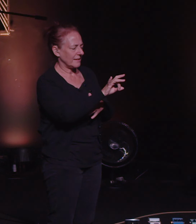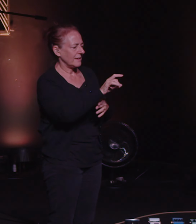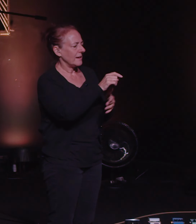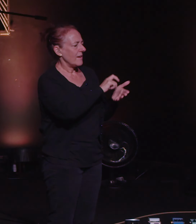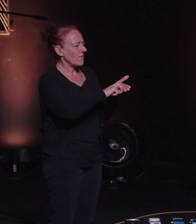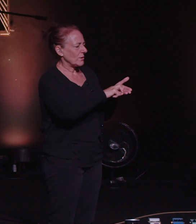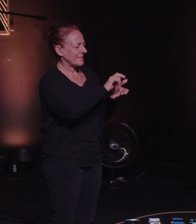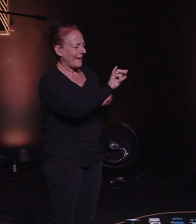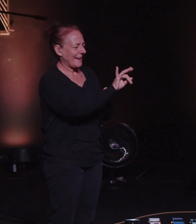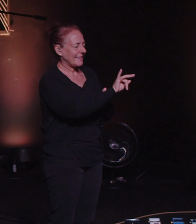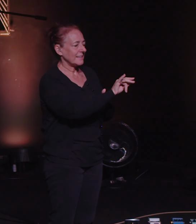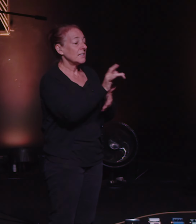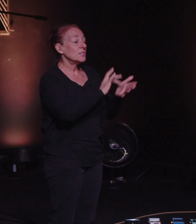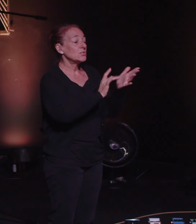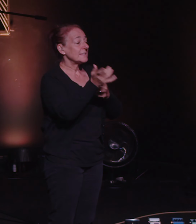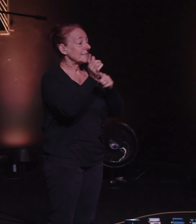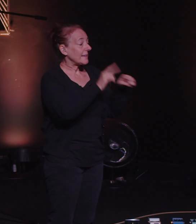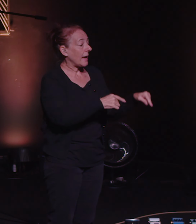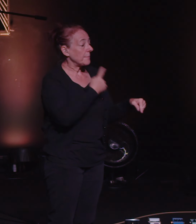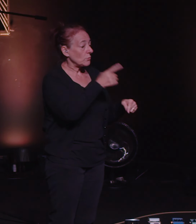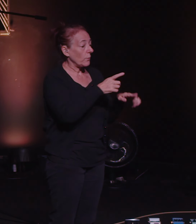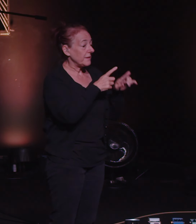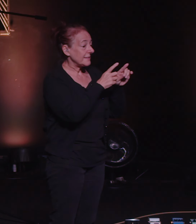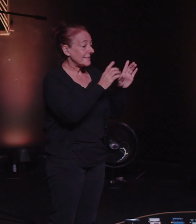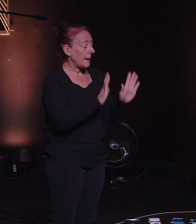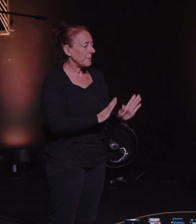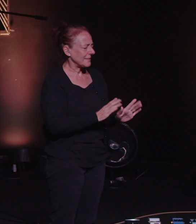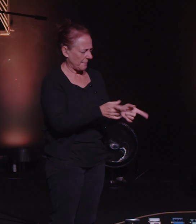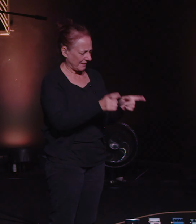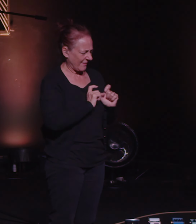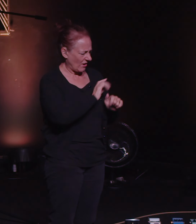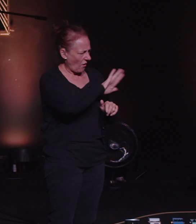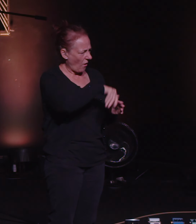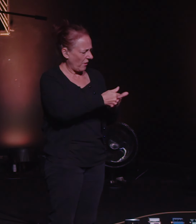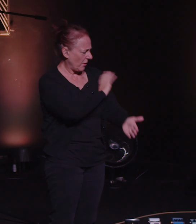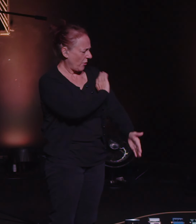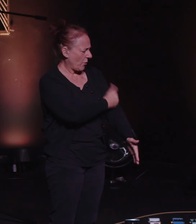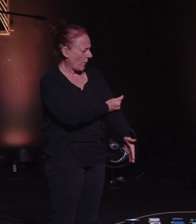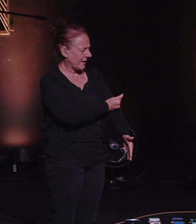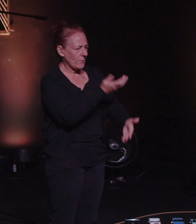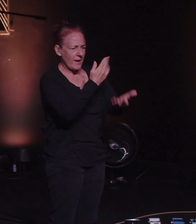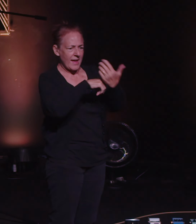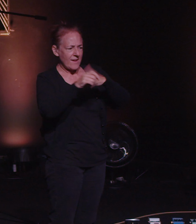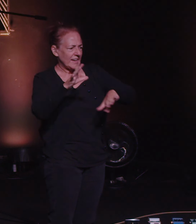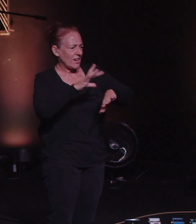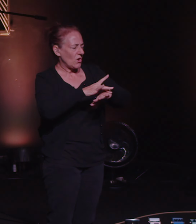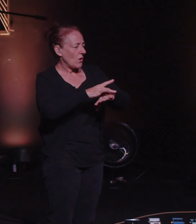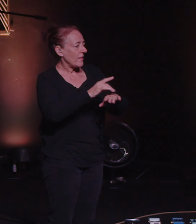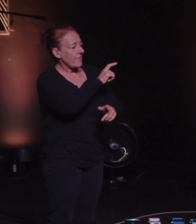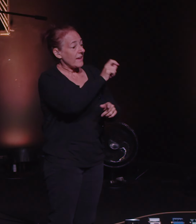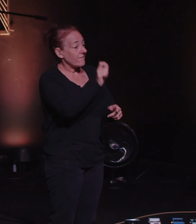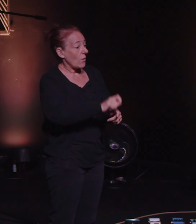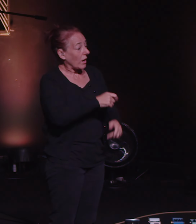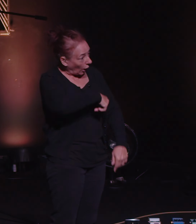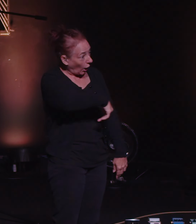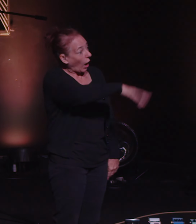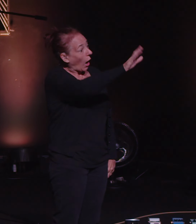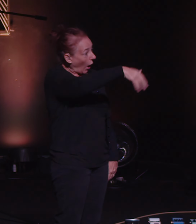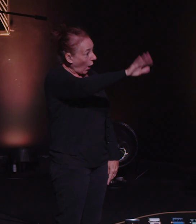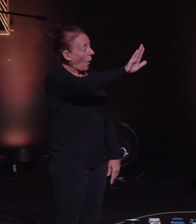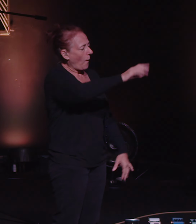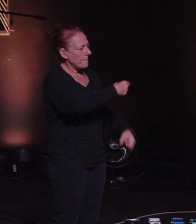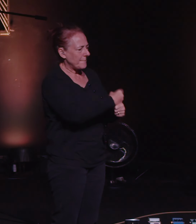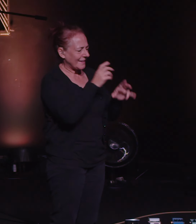verse 18, Jesus came and told his disciples, "I've been given all authority in heaven and on earth. Therefore, go and